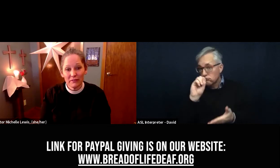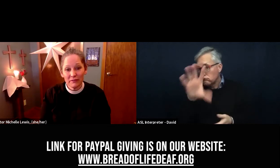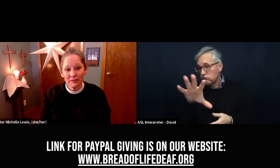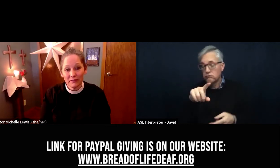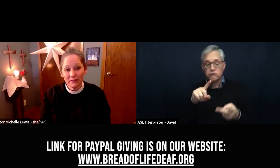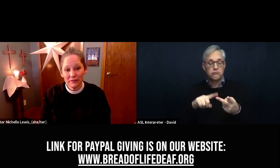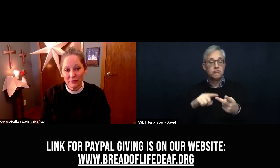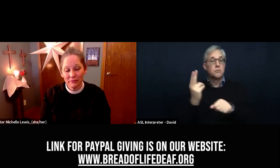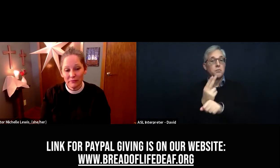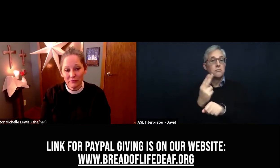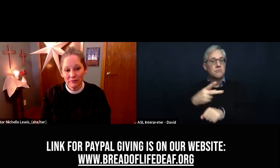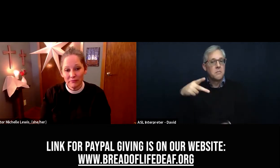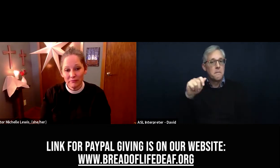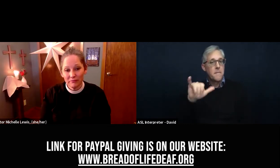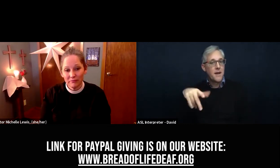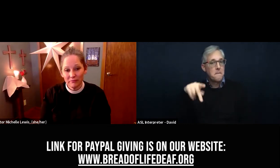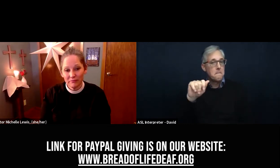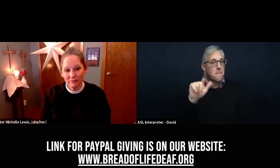Life.